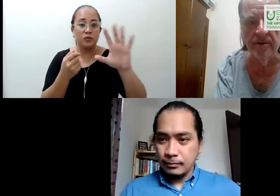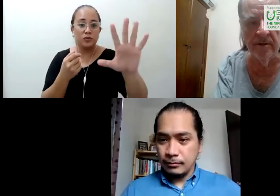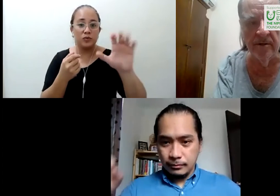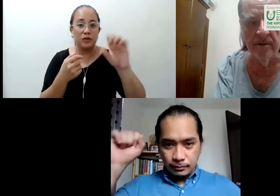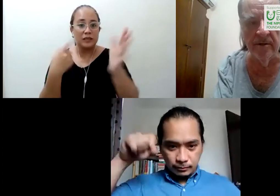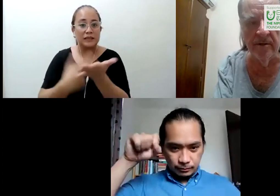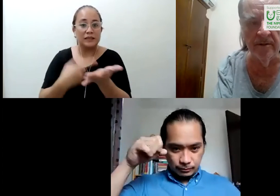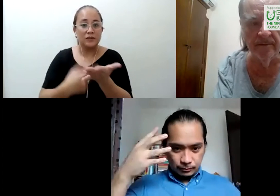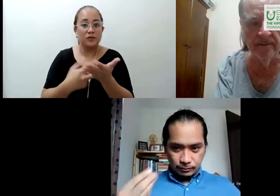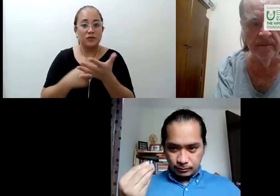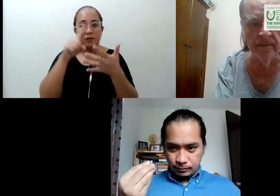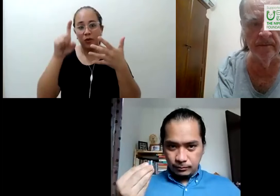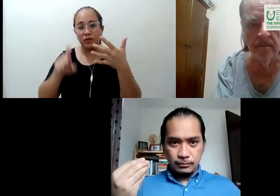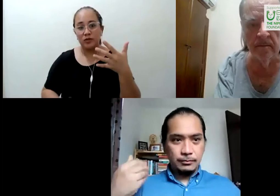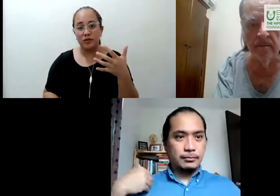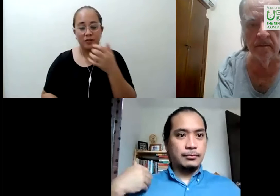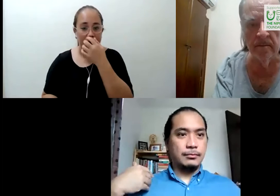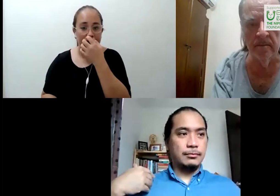first.